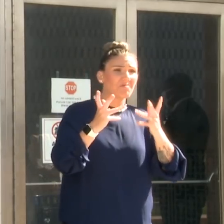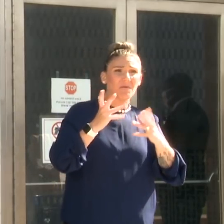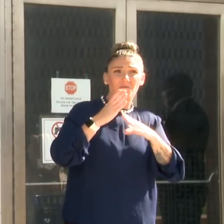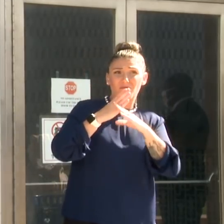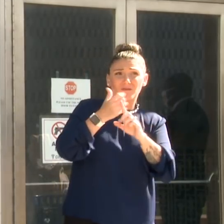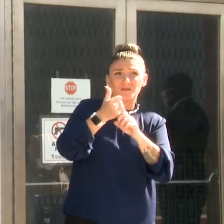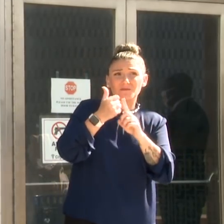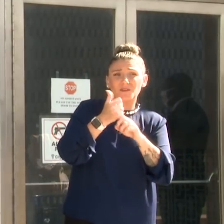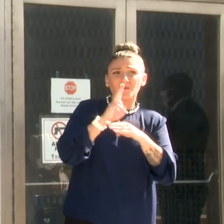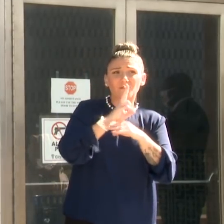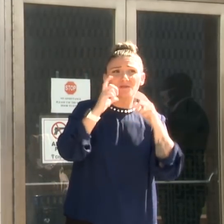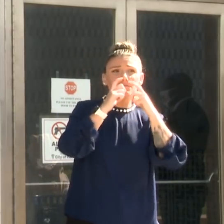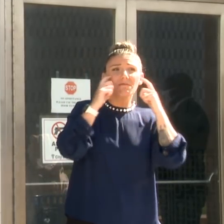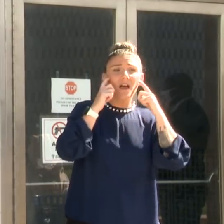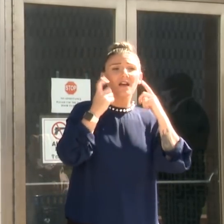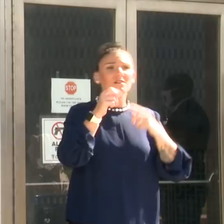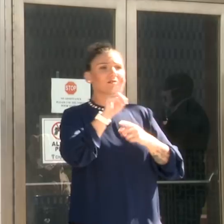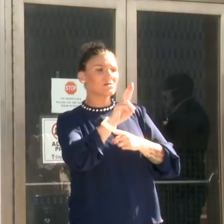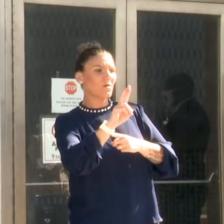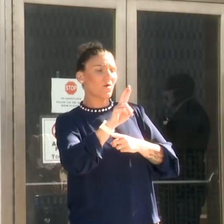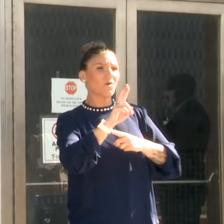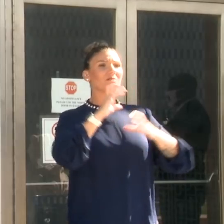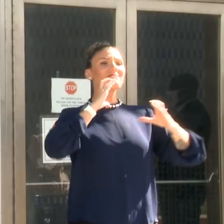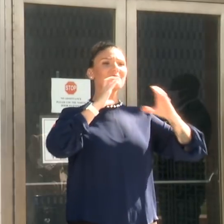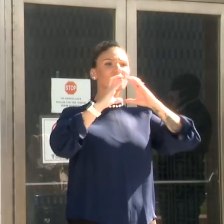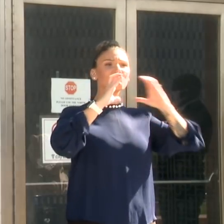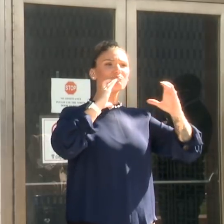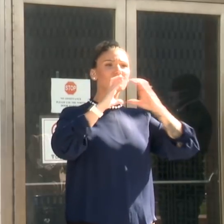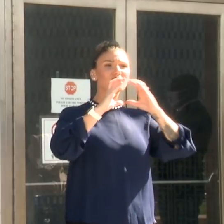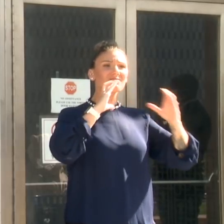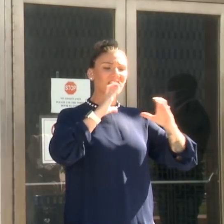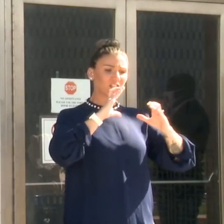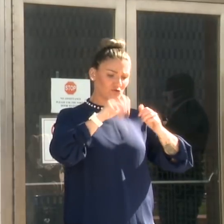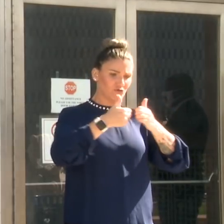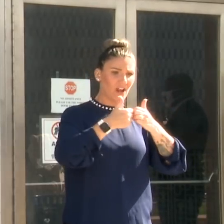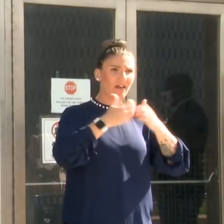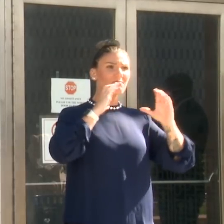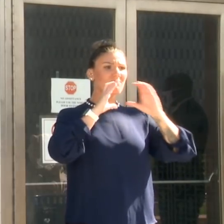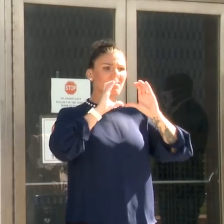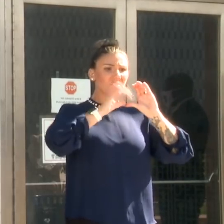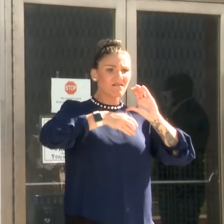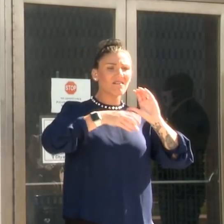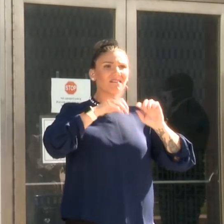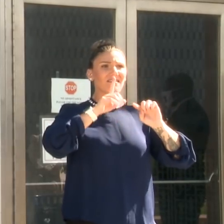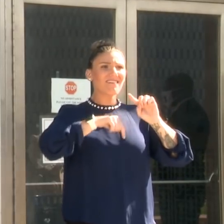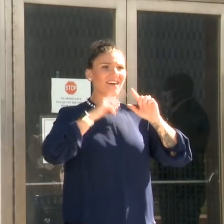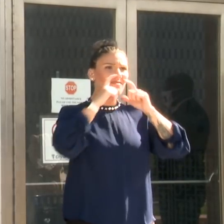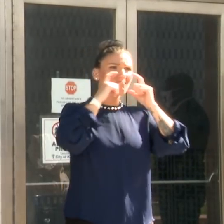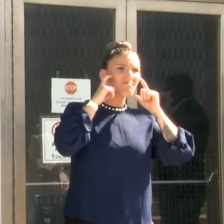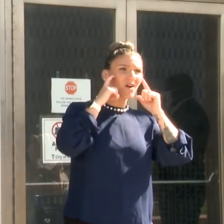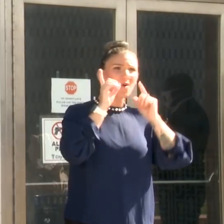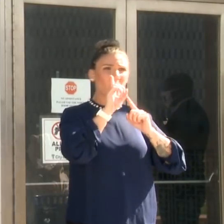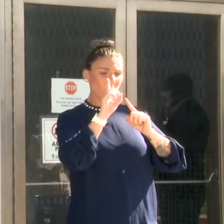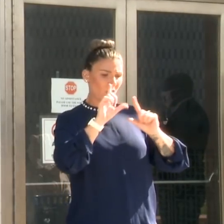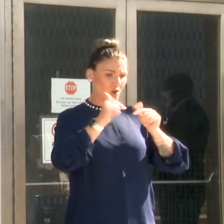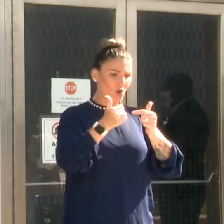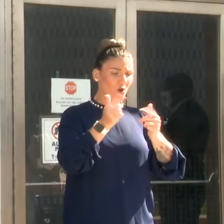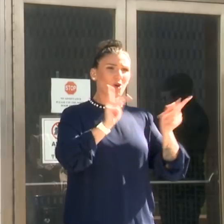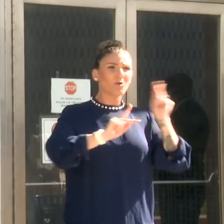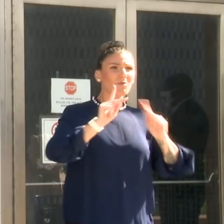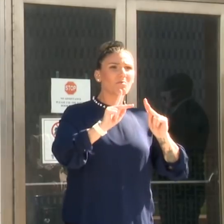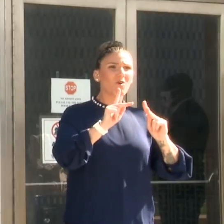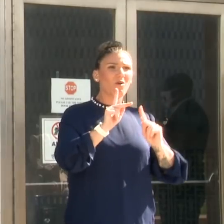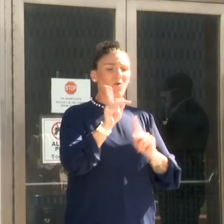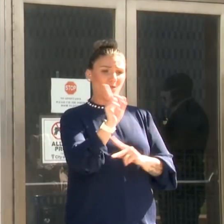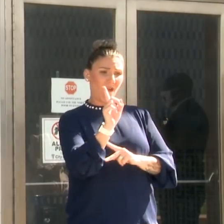mask, or a communication issue or challenge. So if you have a group where some people are hearing